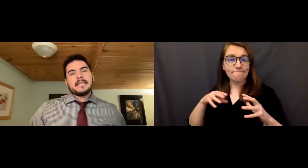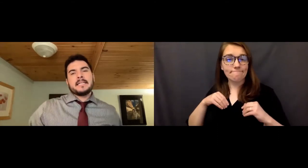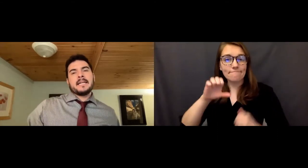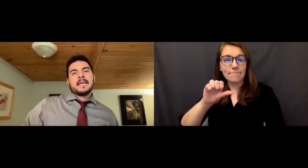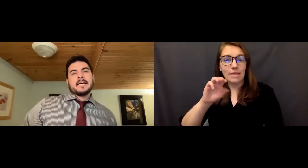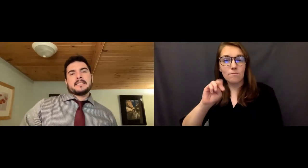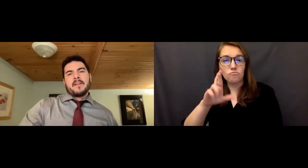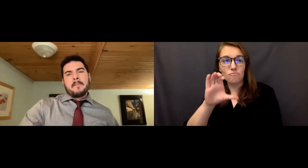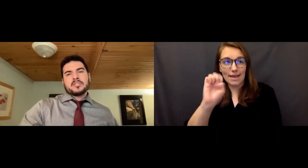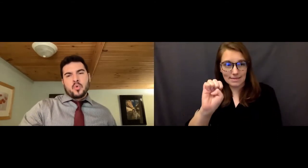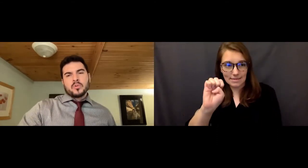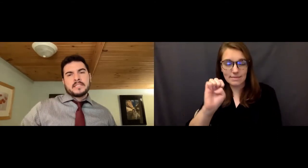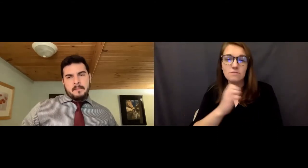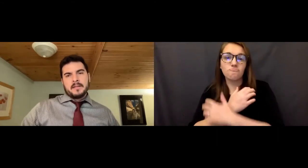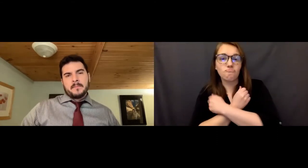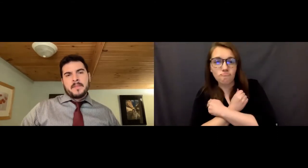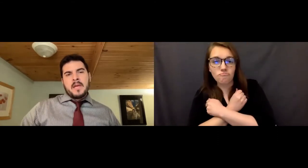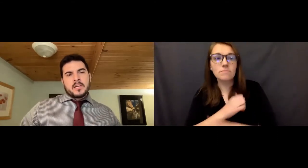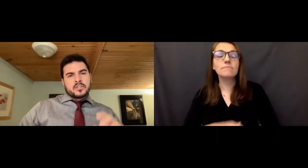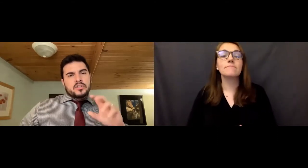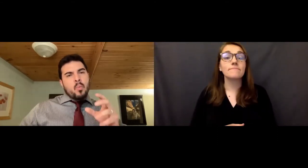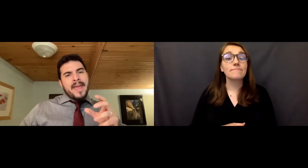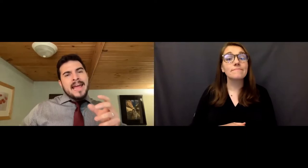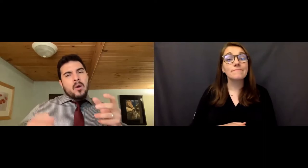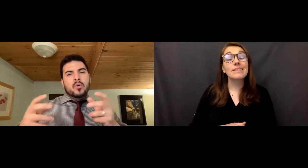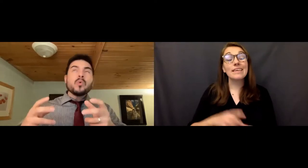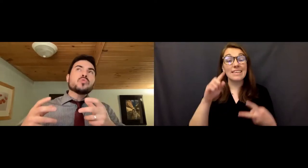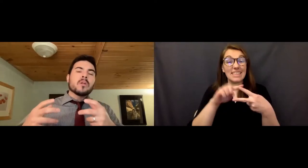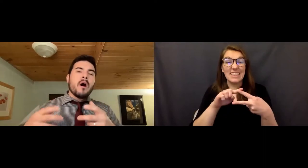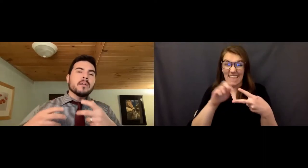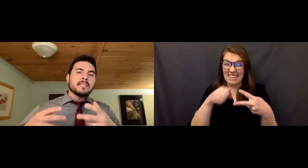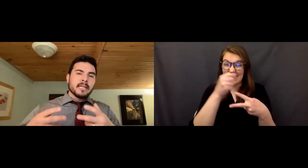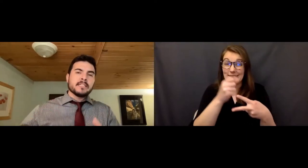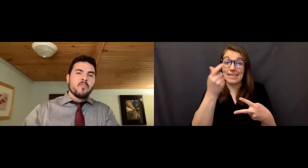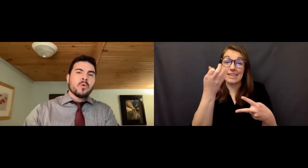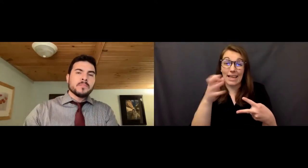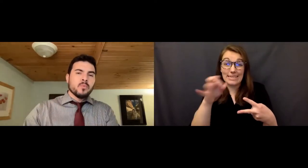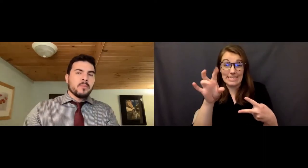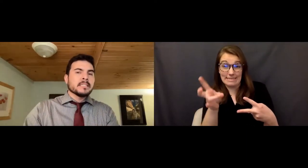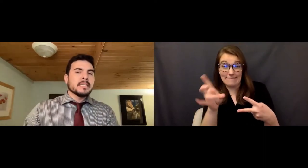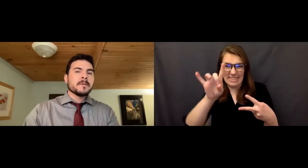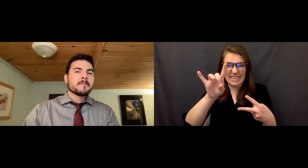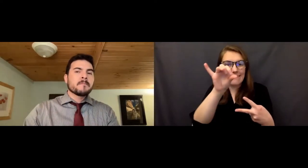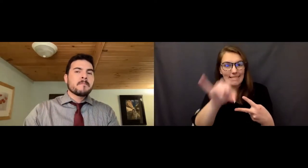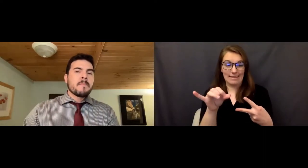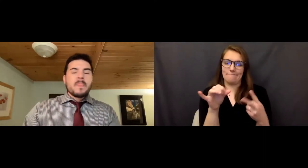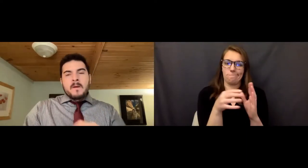in the 1978 pastoral statement concerns the way our cultural context informs the way we